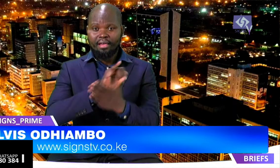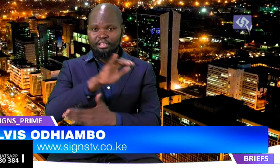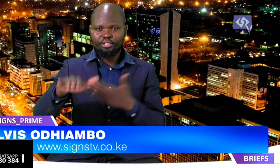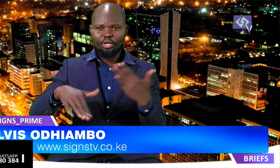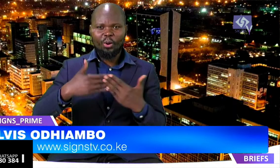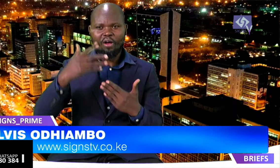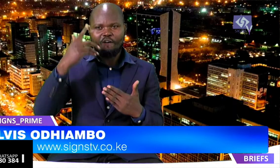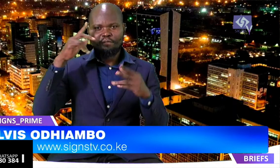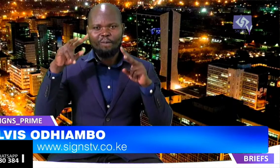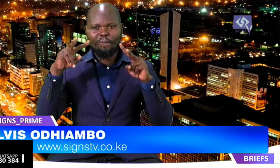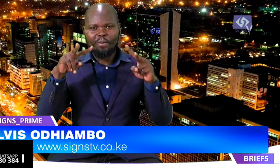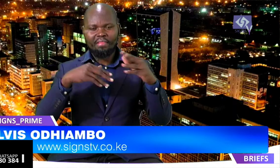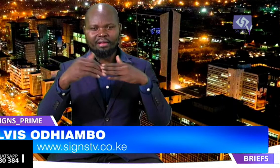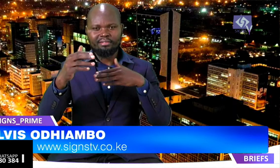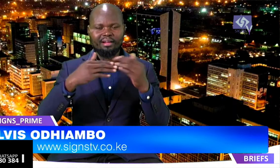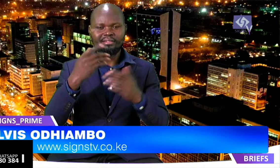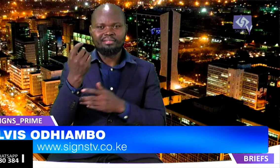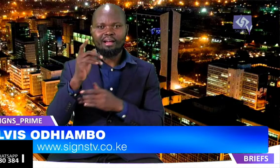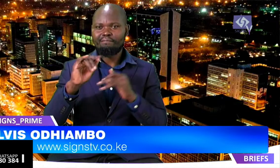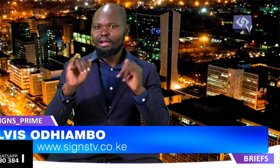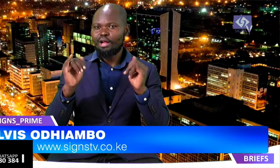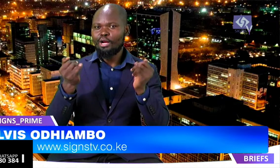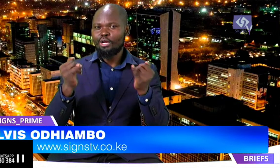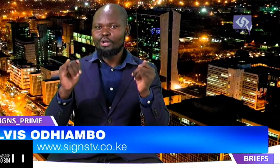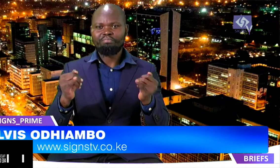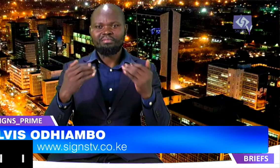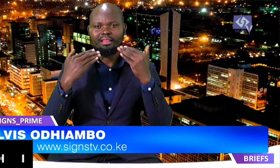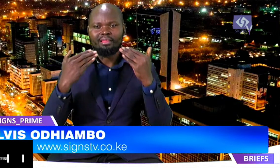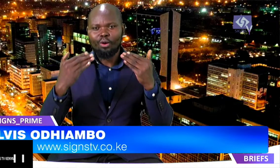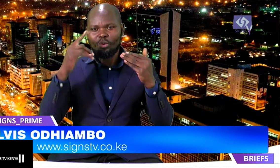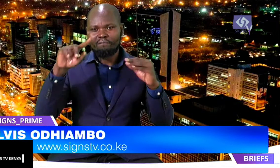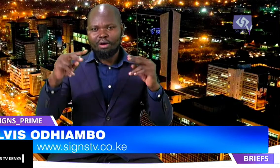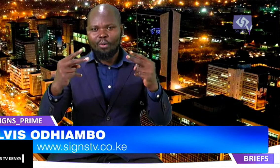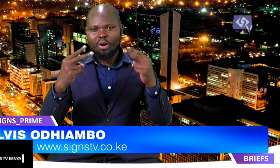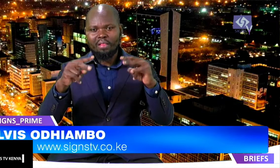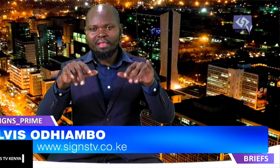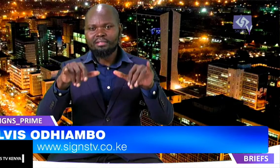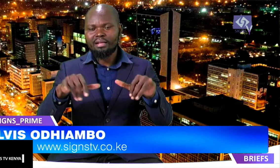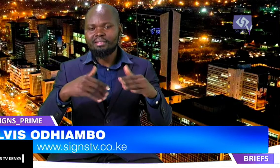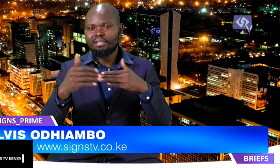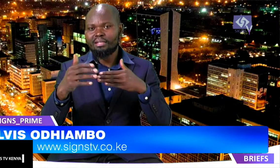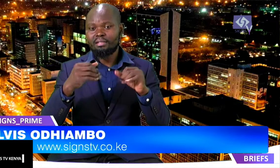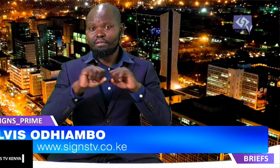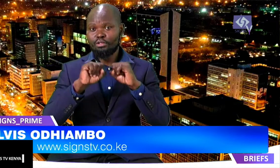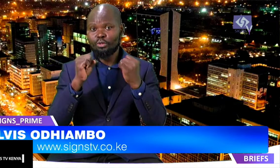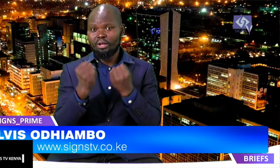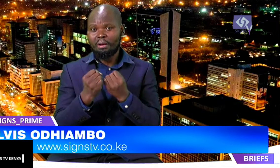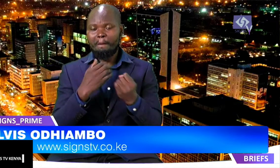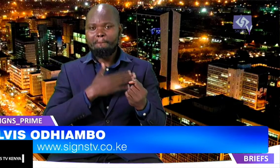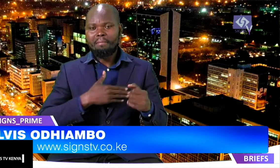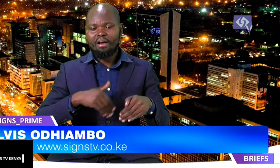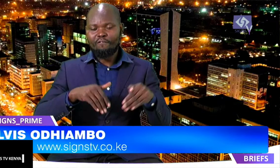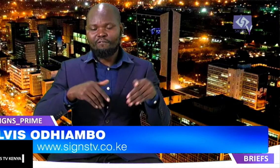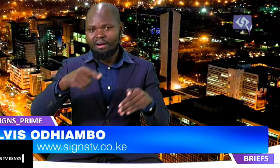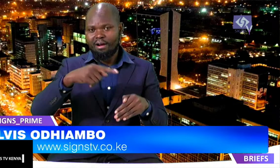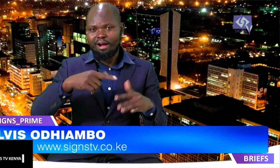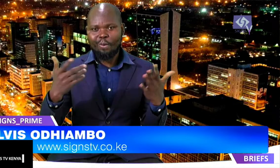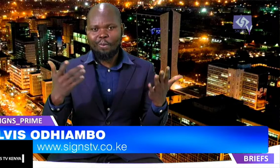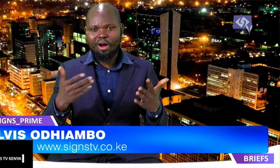And that is all we had prepared for you, our viewers here at Science TV Prime News. Thank you for joining us here at Science TV. Please connect with us on